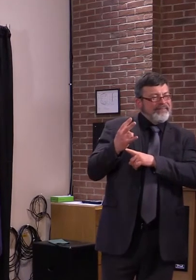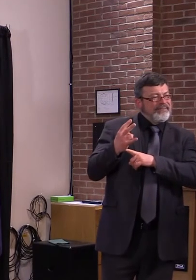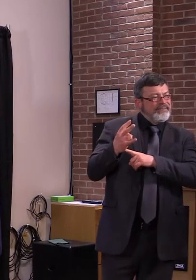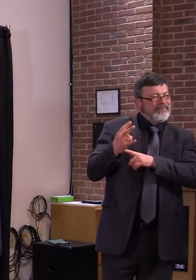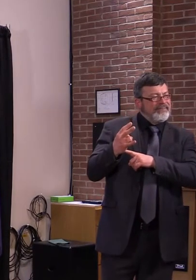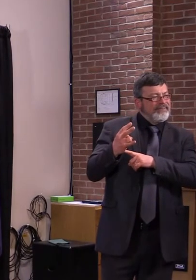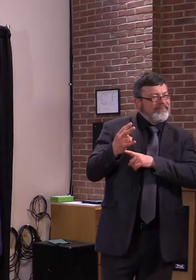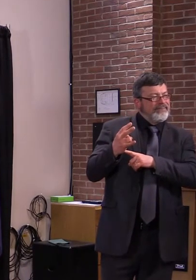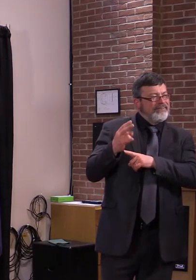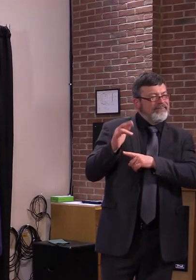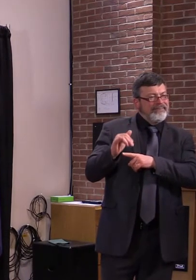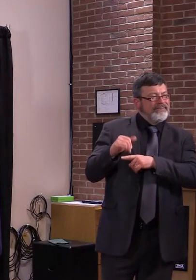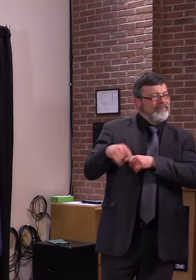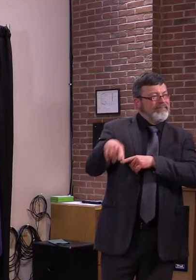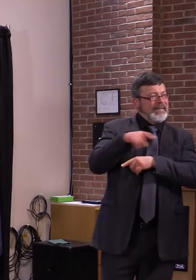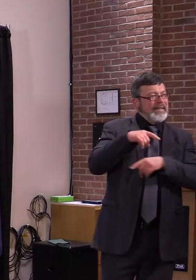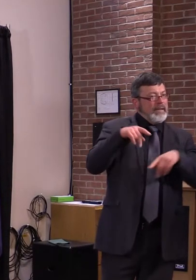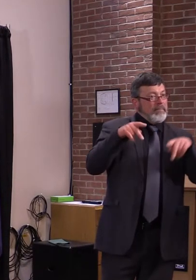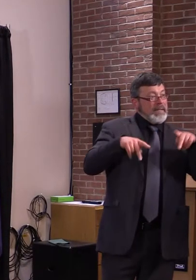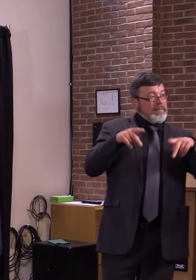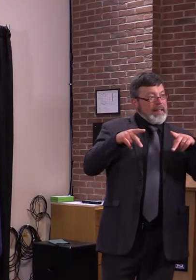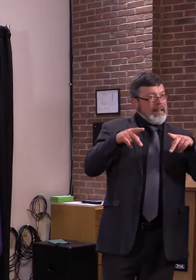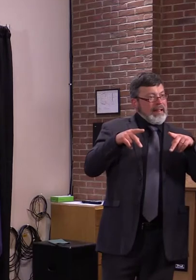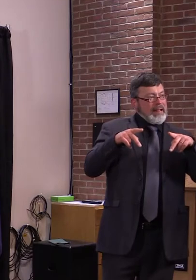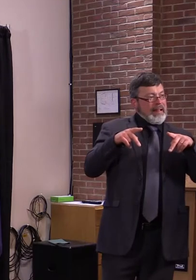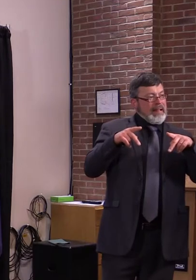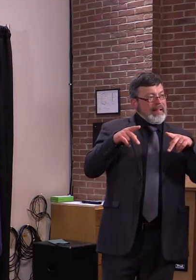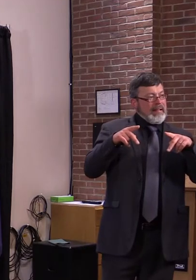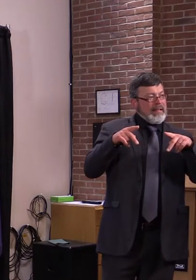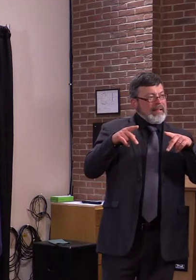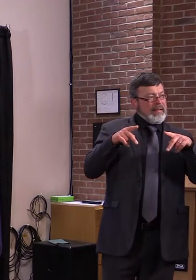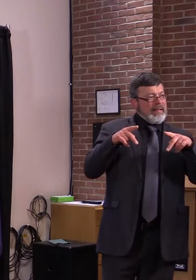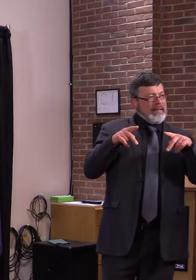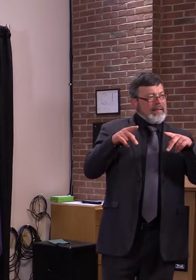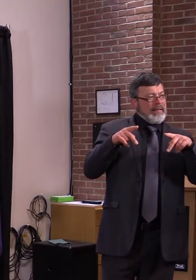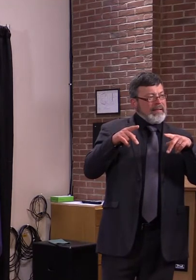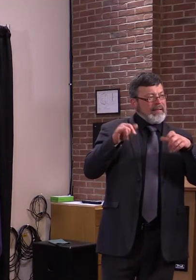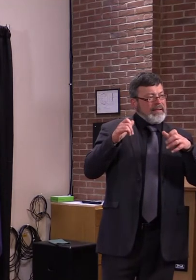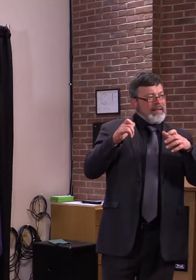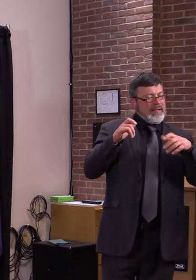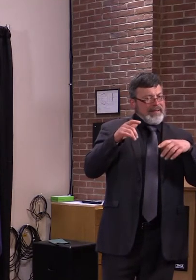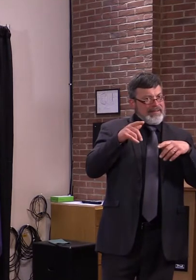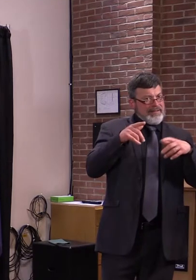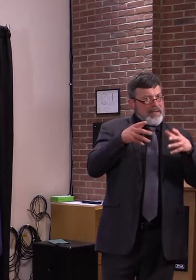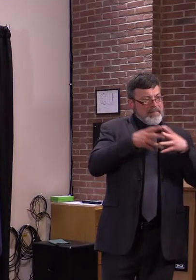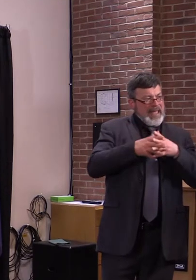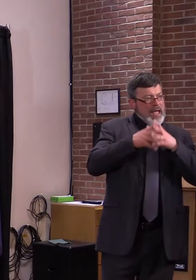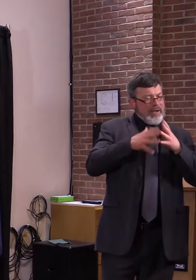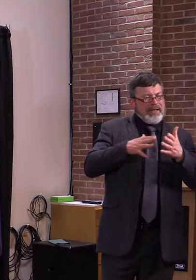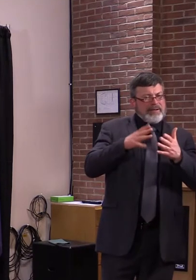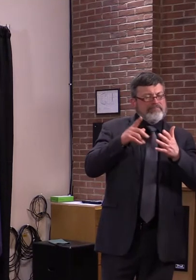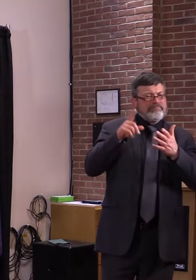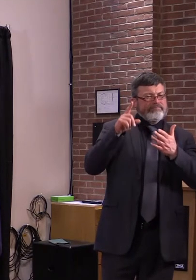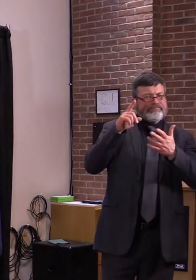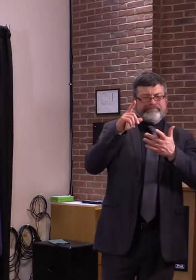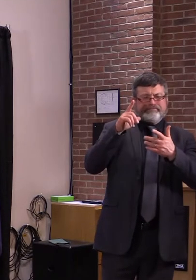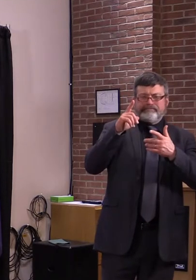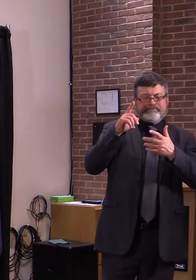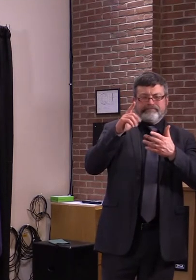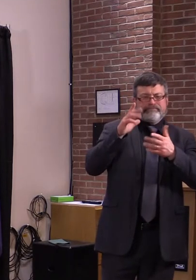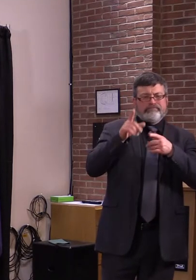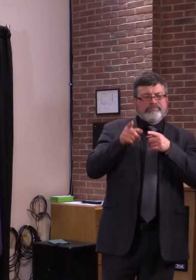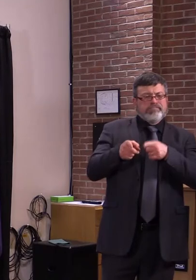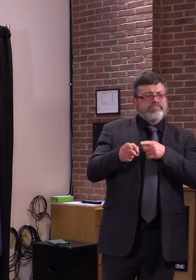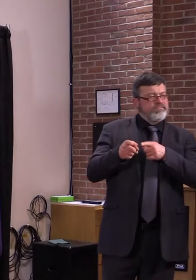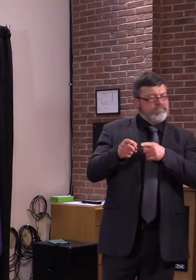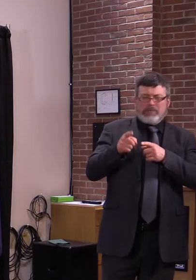who are Americans who are online critics of government policy on COVID-19 and election fraud and